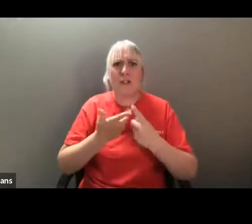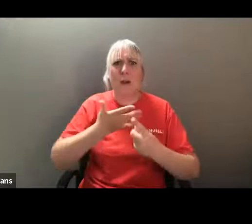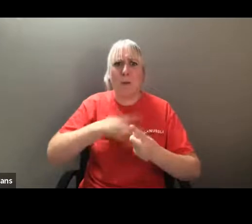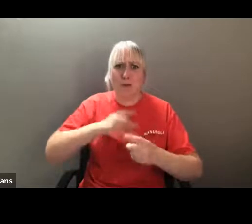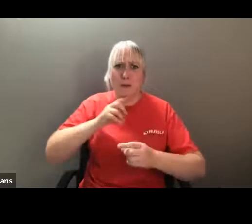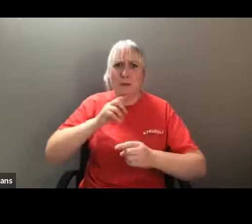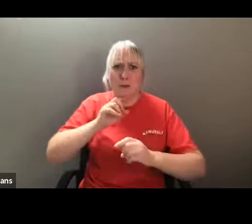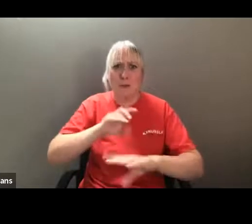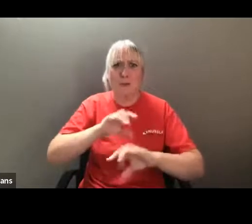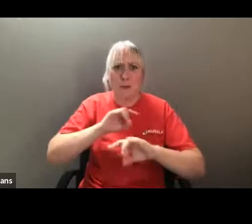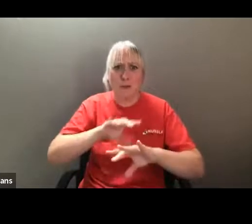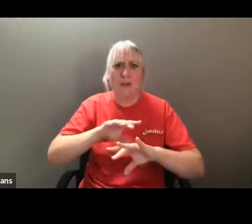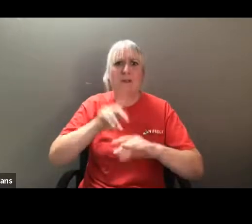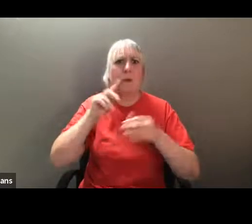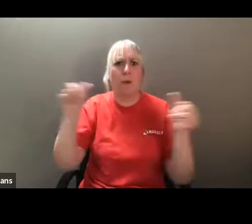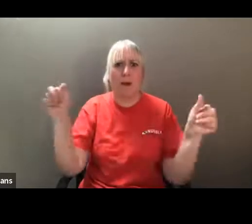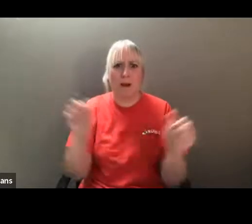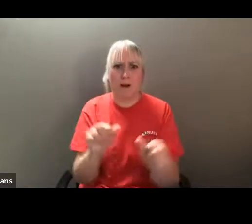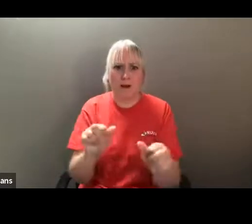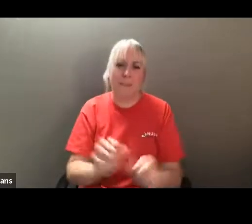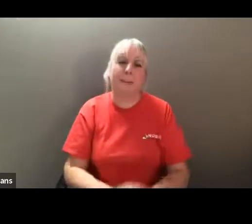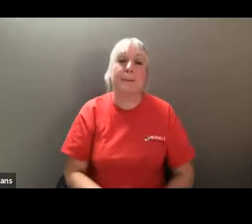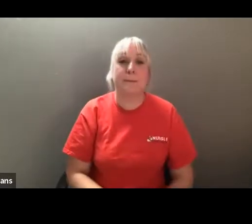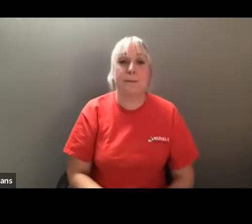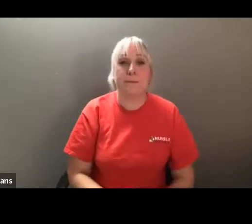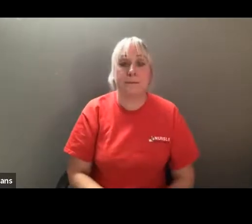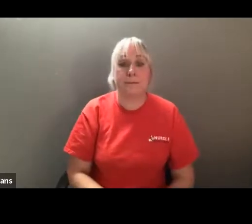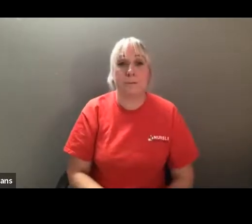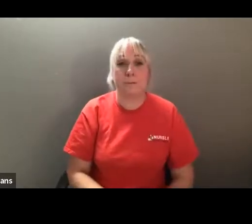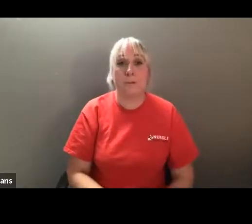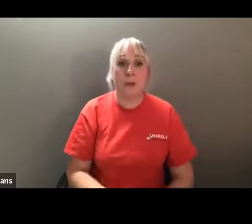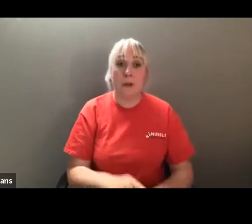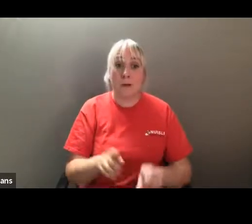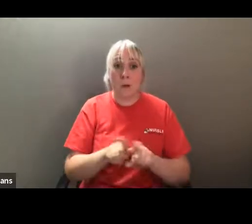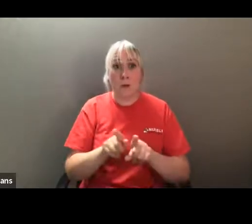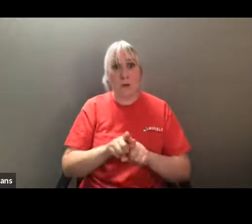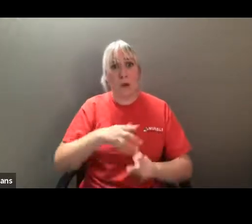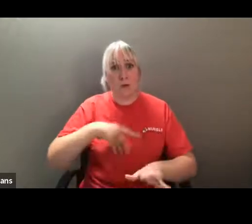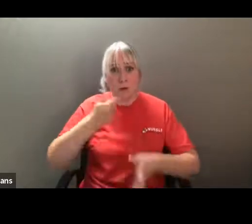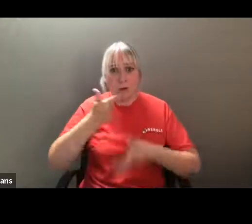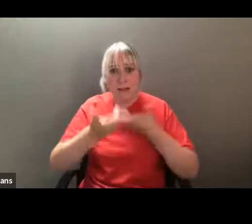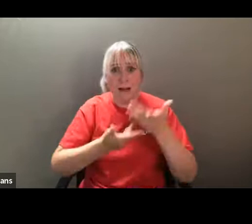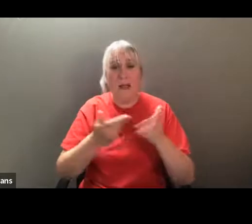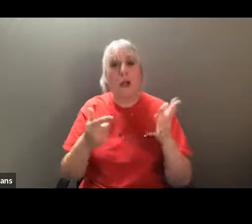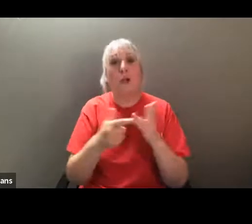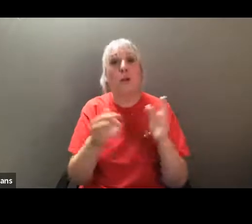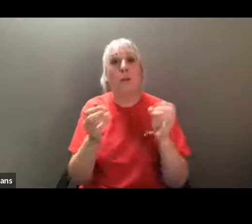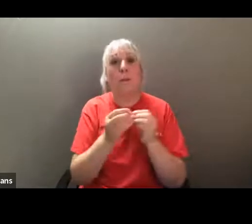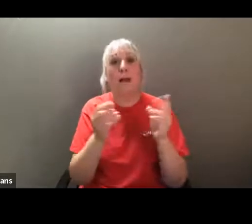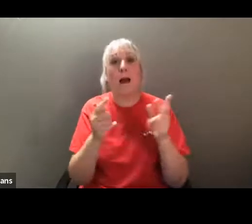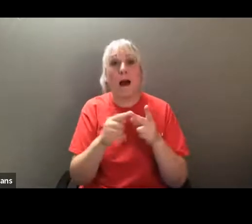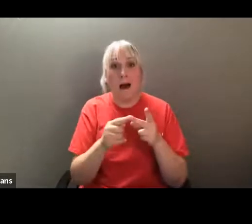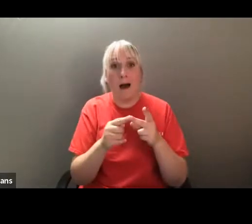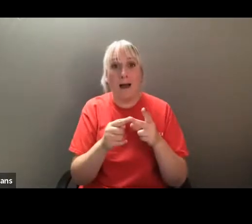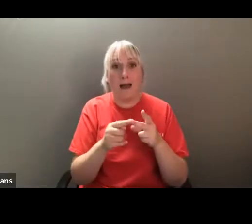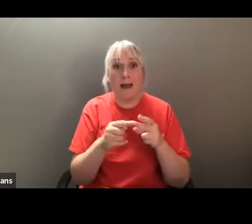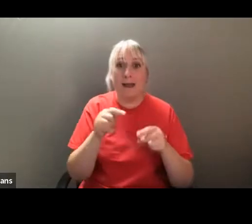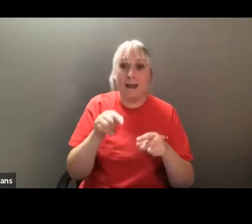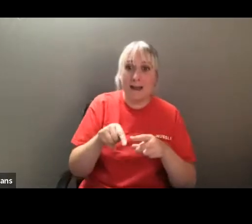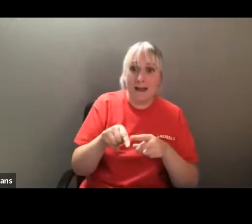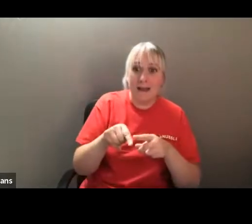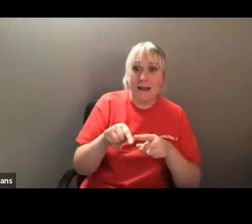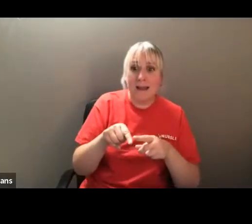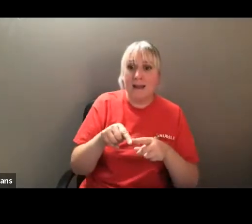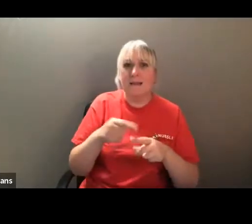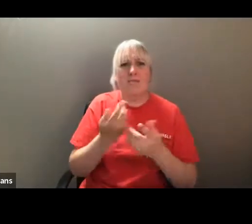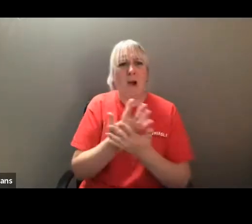think it's the solution for disabled people. I also want to make the point that UBI is referred to as one thing, but it's not. The numerous